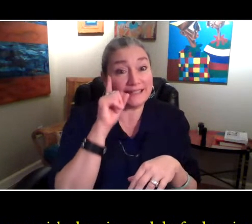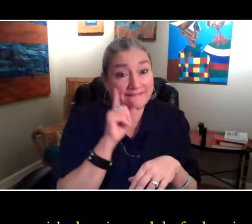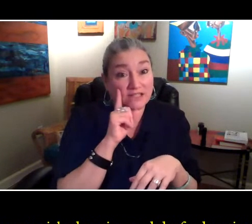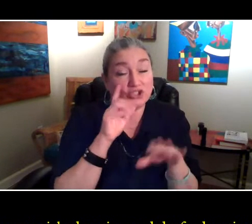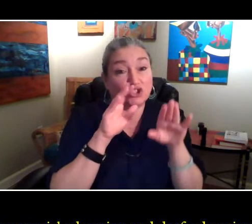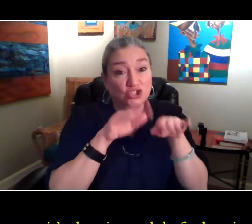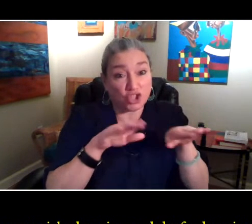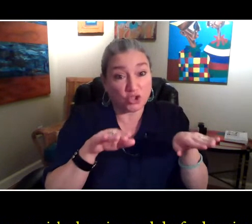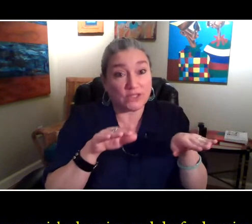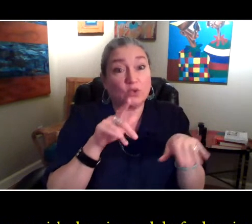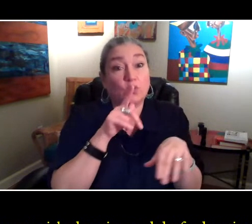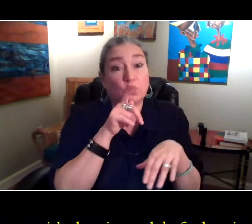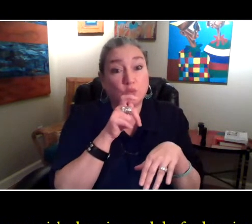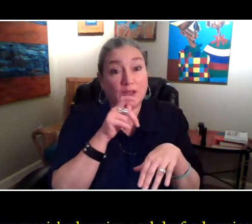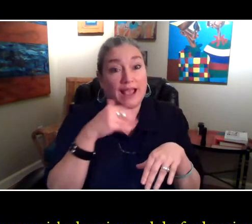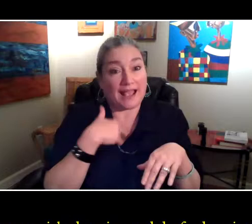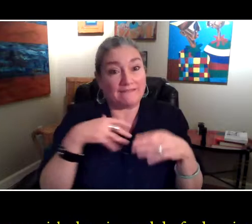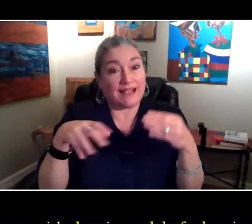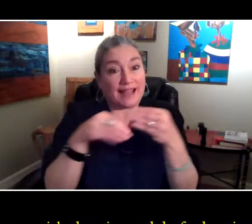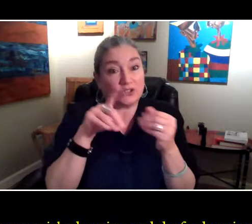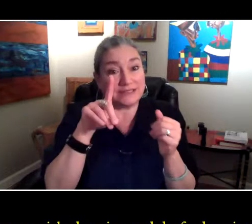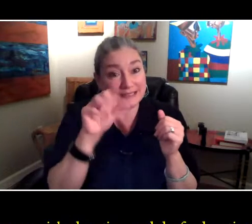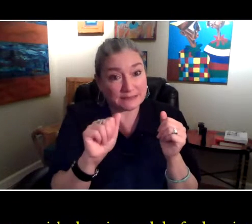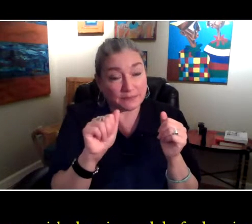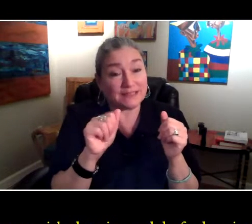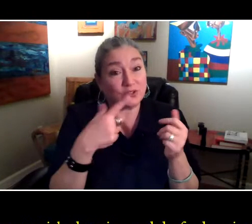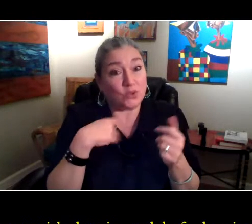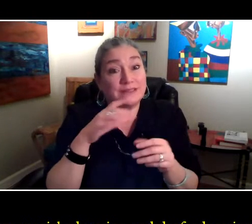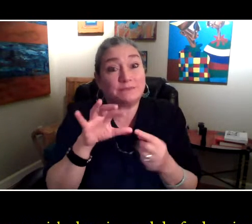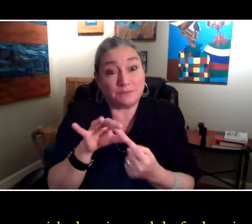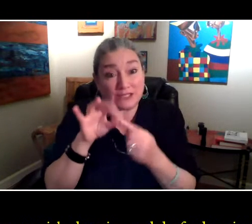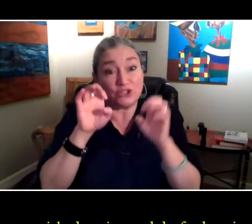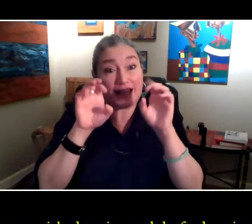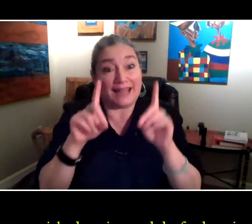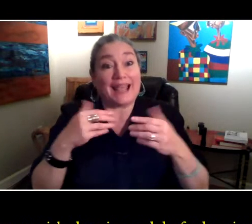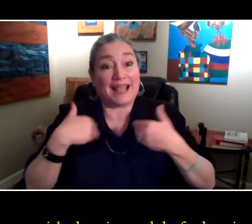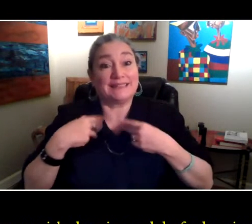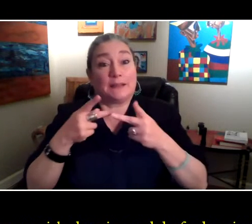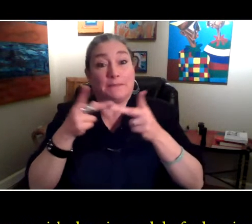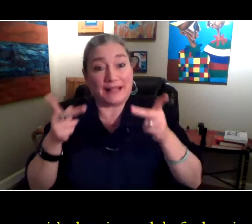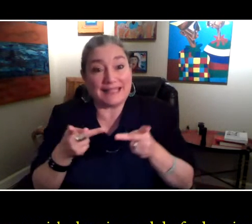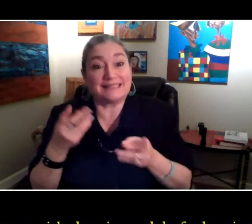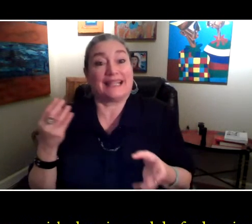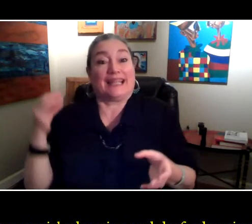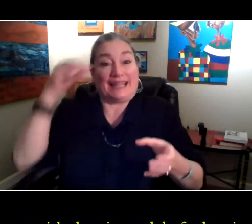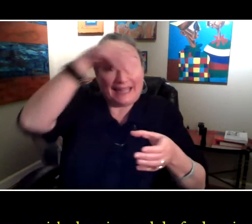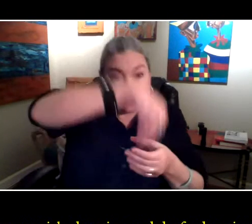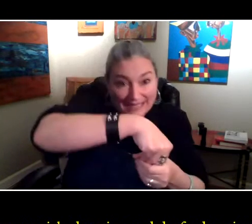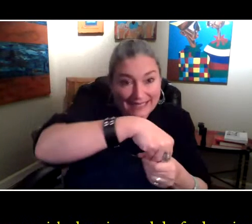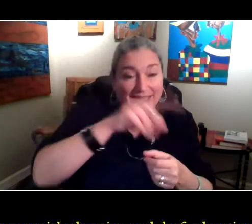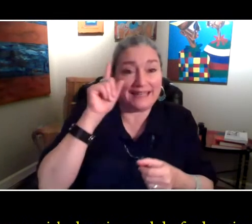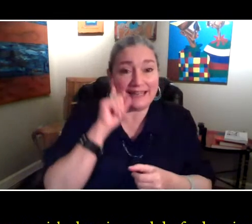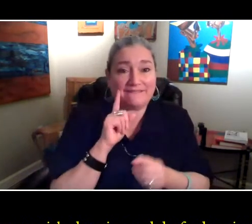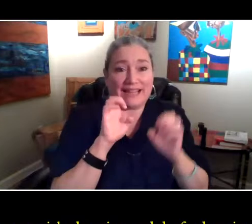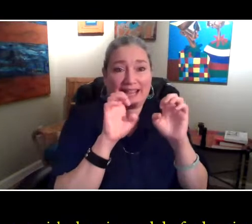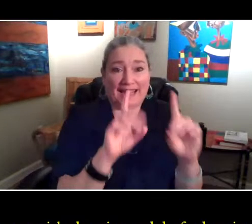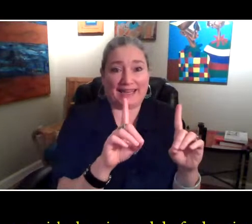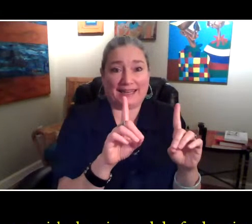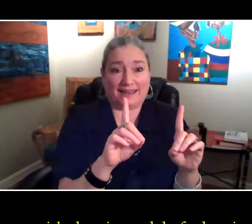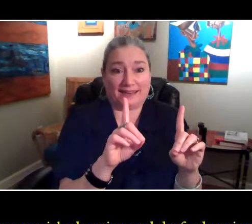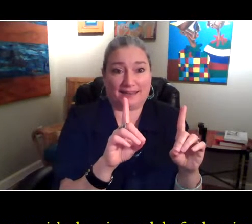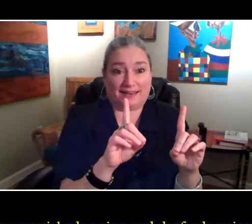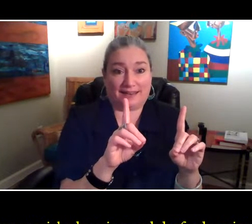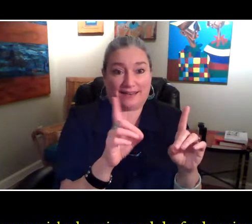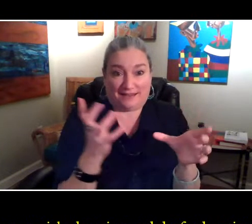special ed. And an important aspect to this is that we have deaf children who have additional disabilities, and special